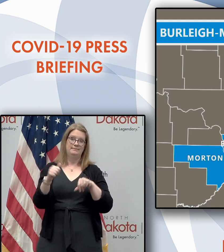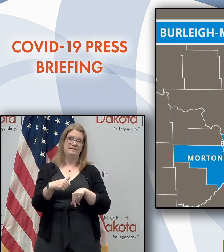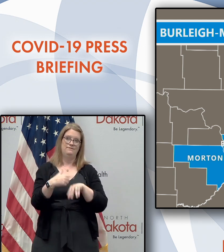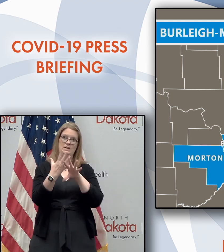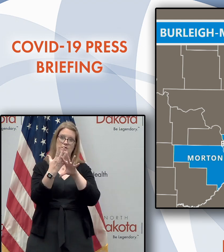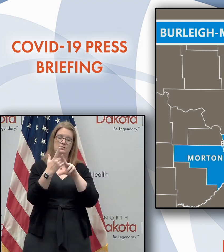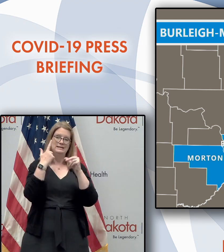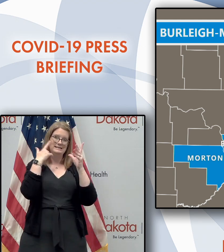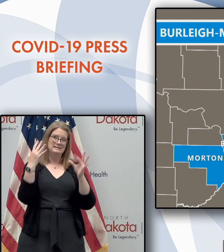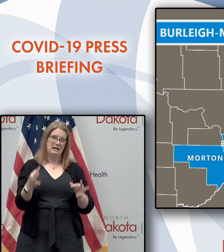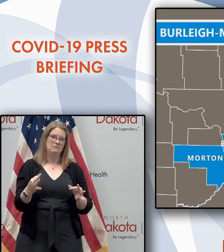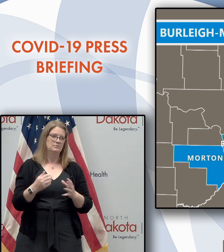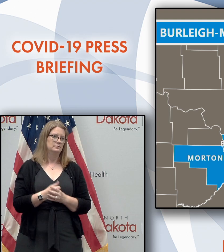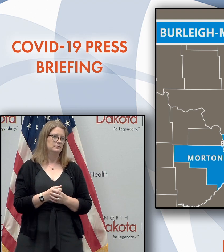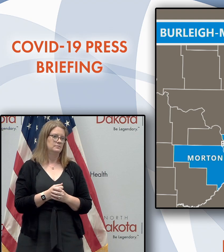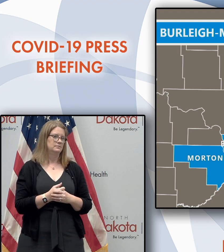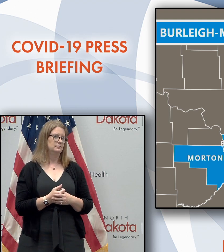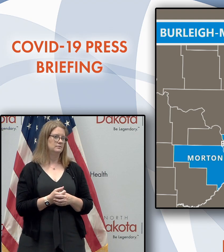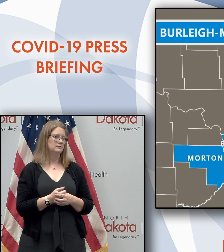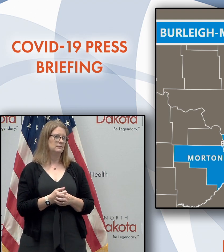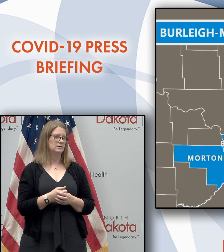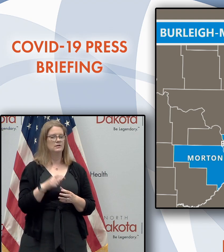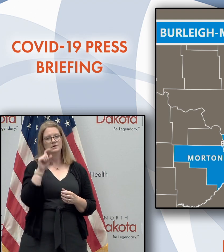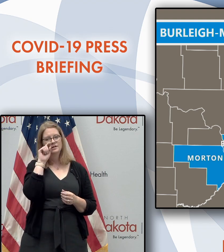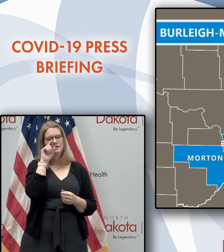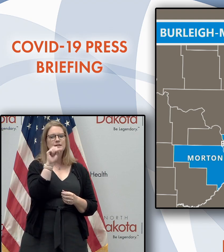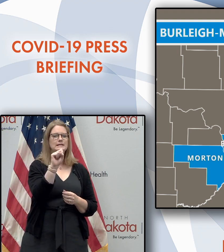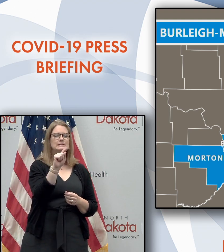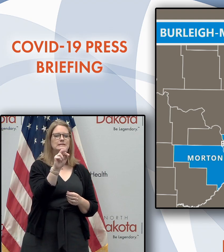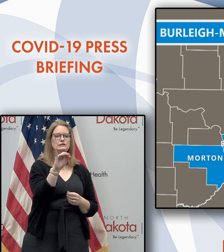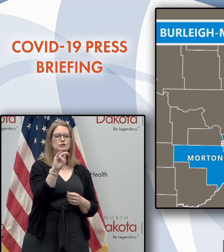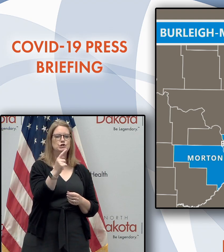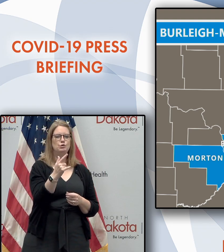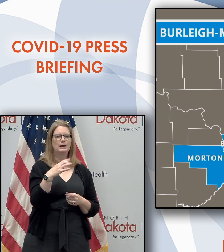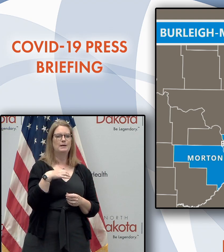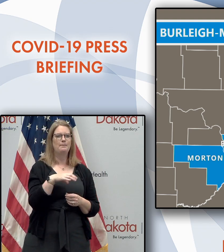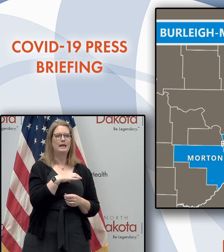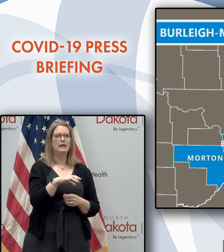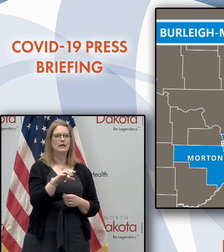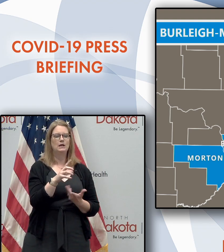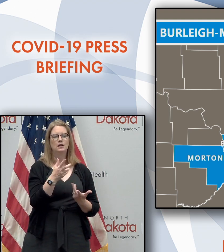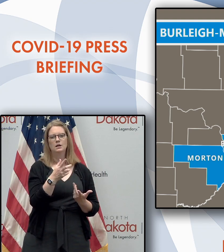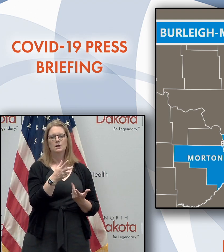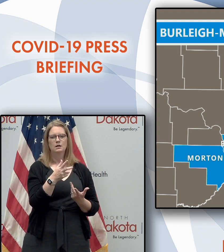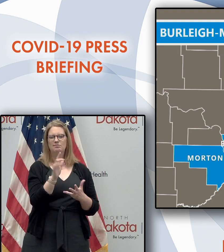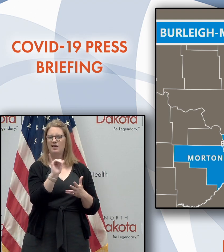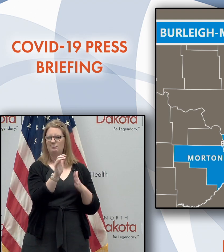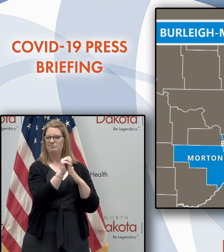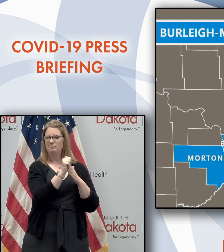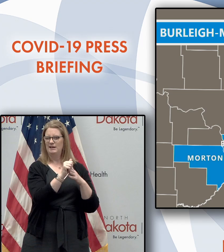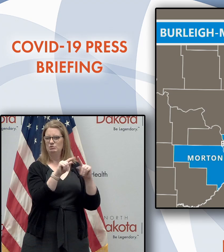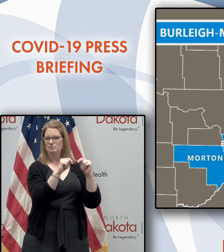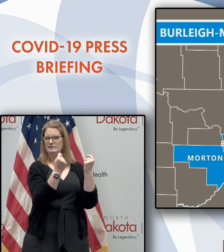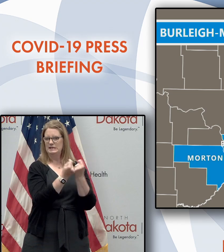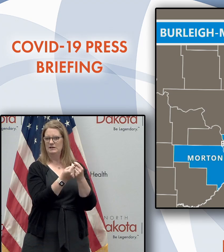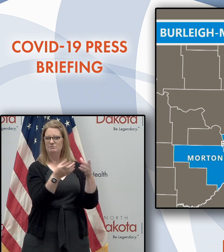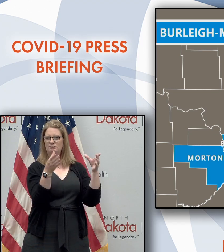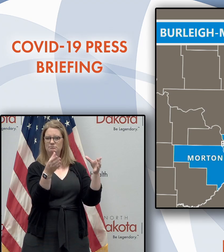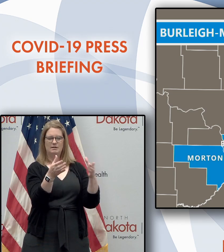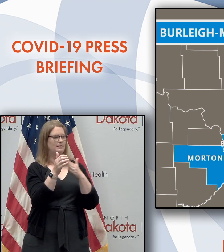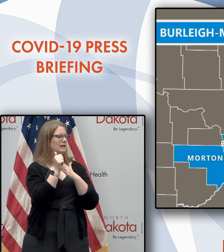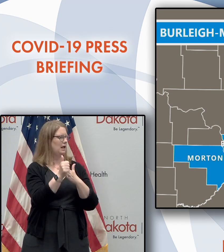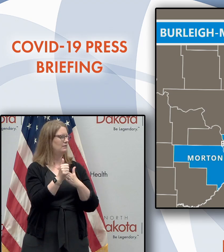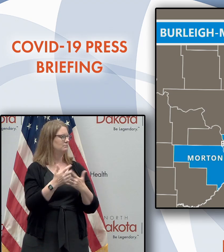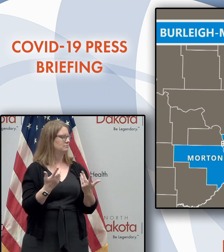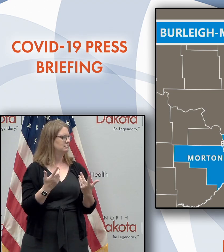to make decisions. So I'd say that think of the steering committee as sort of a leadership team that would help guide